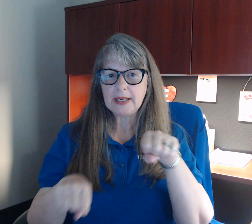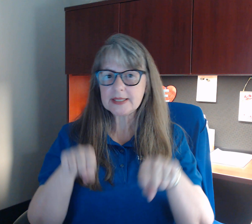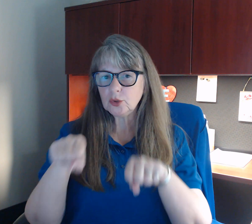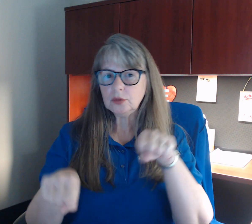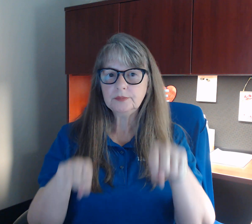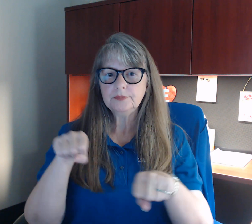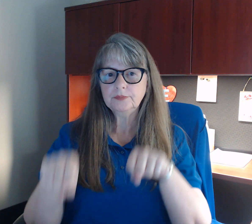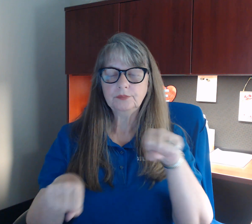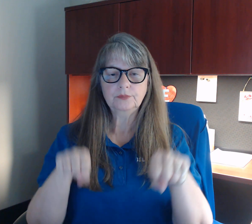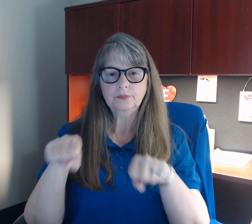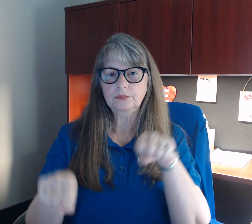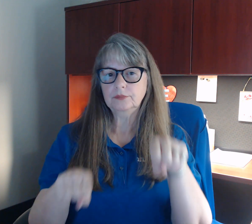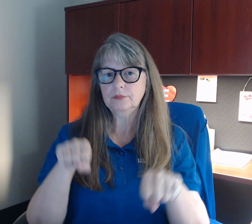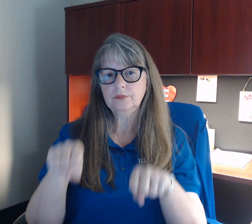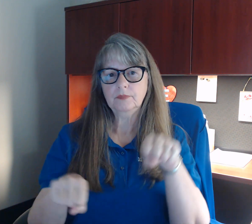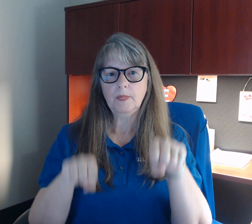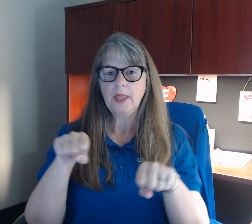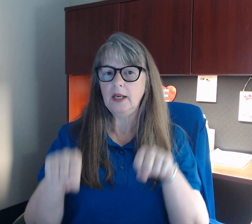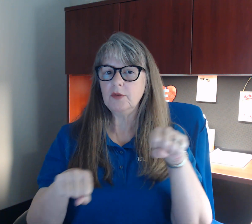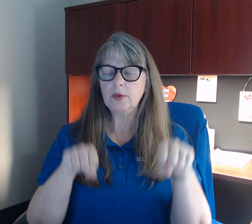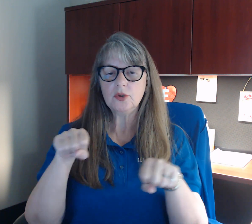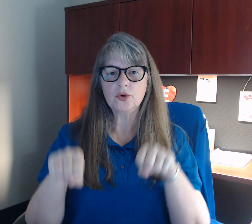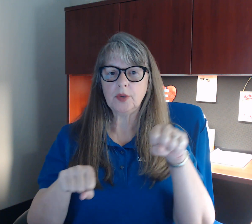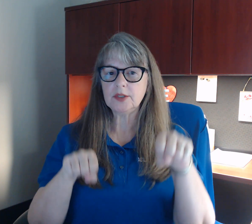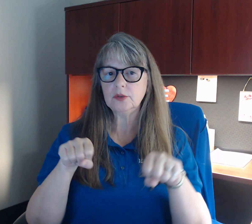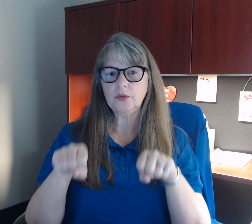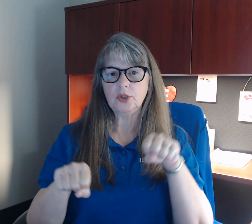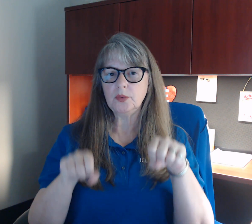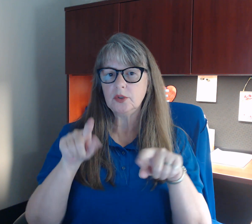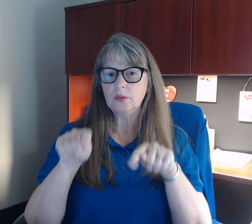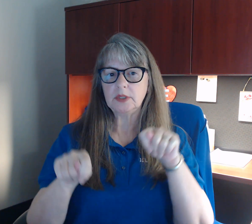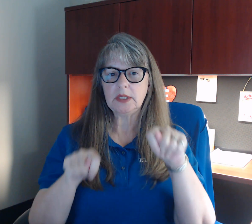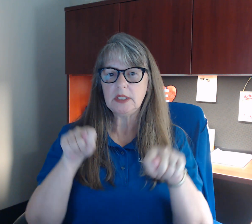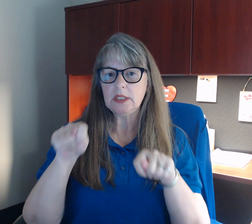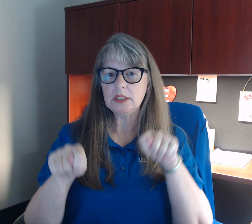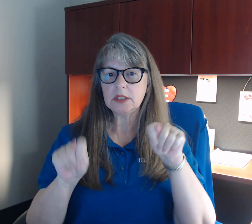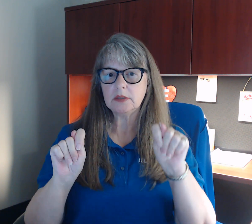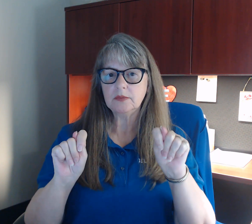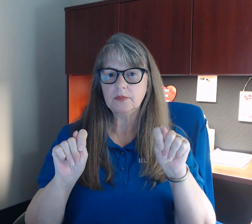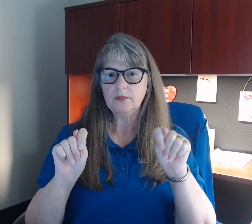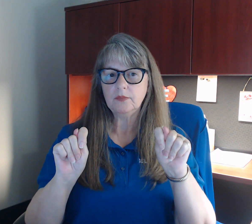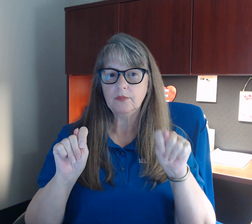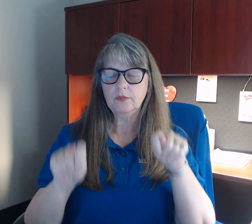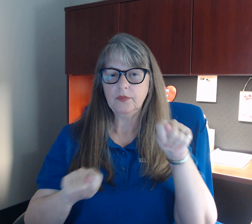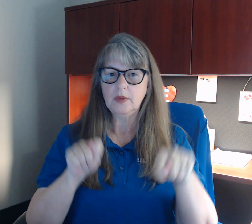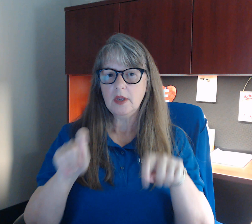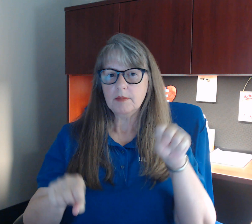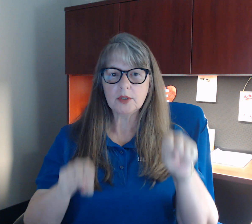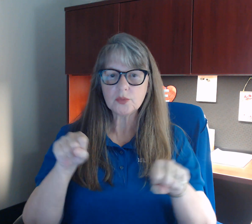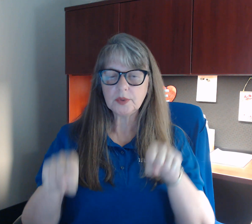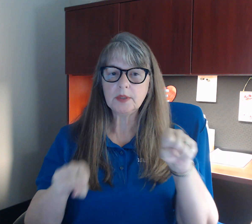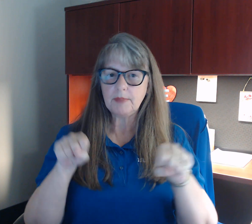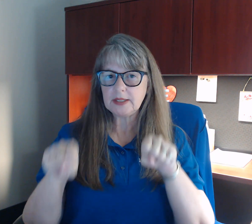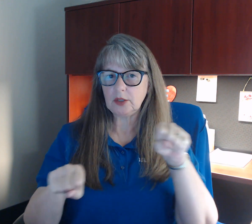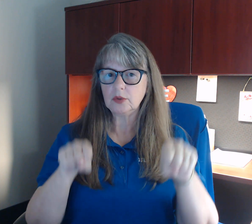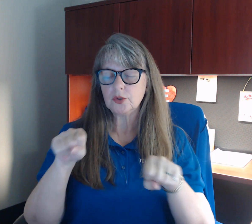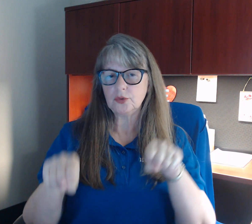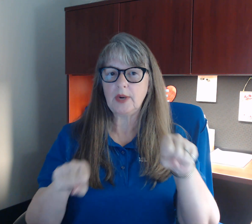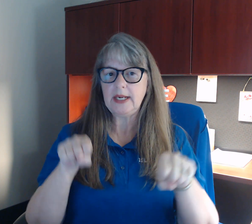Bicycle. And if you want to do tricycle, then you would do it with the T's. But it's really bicycle because you're riding.